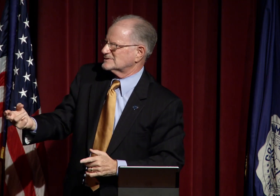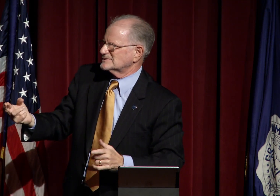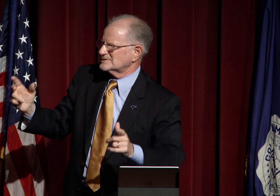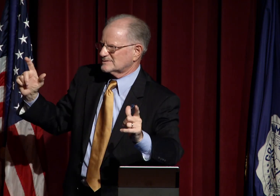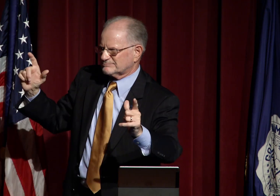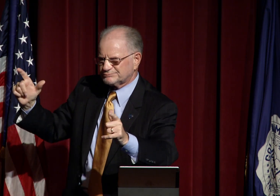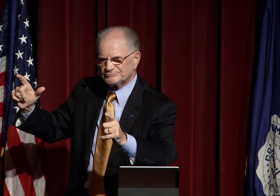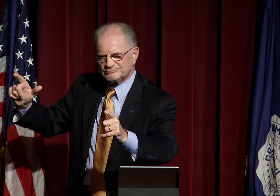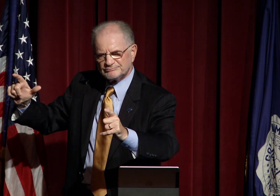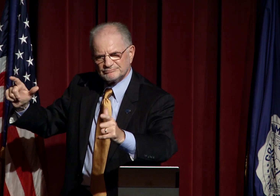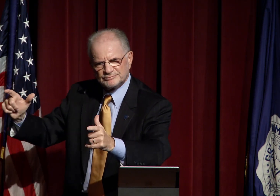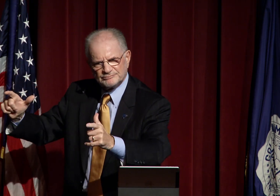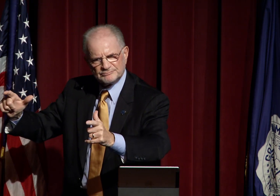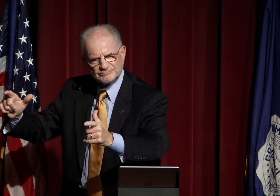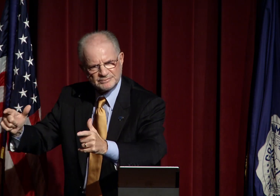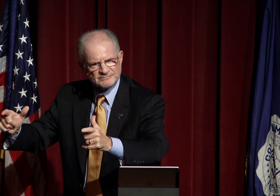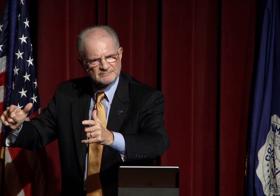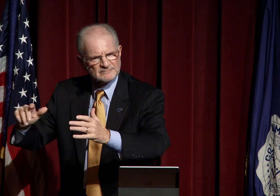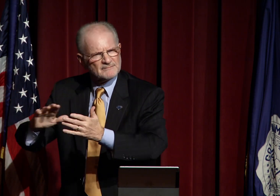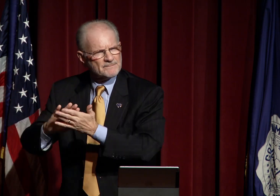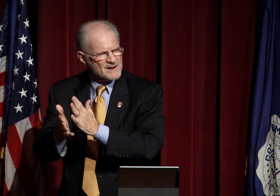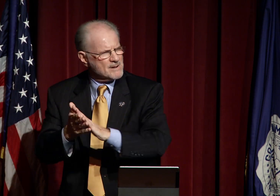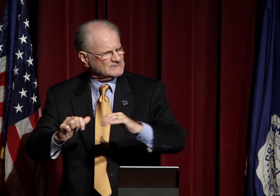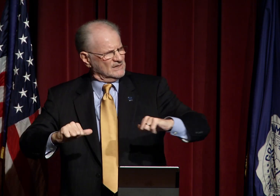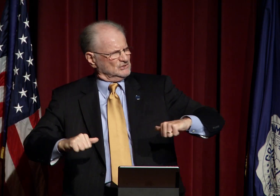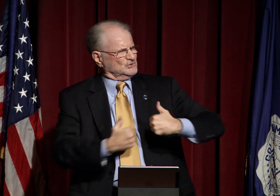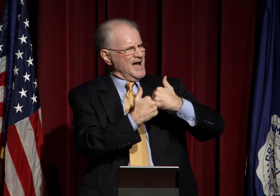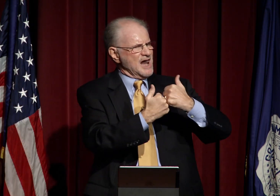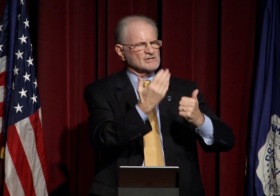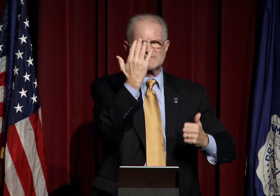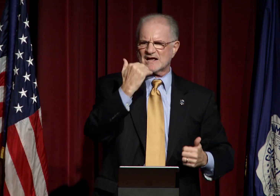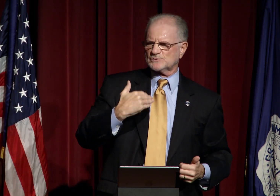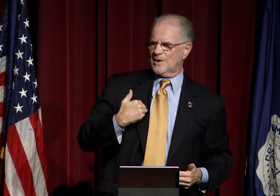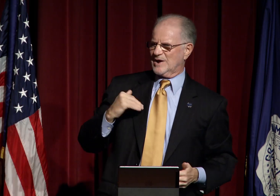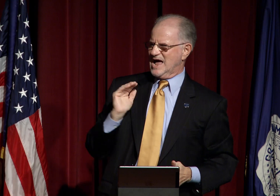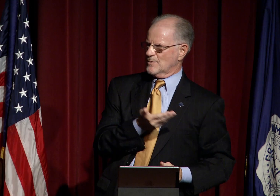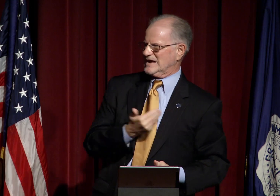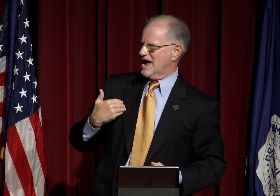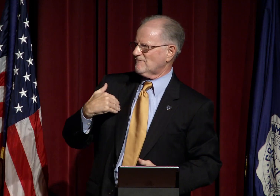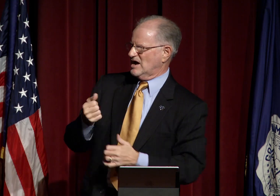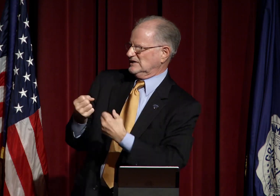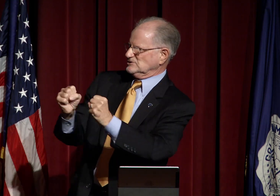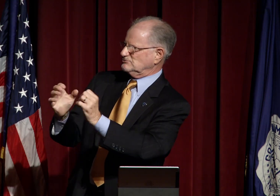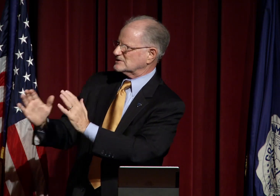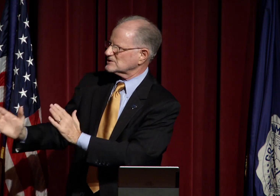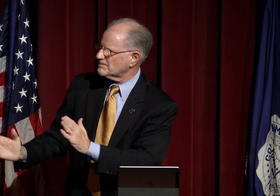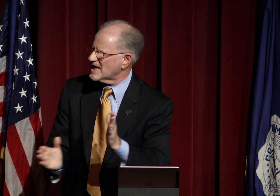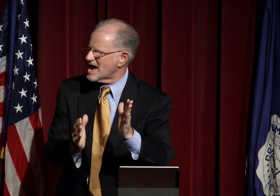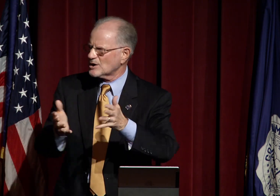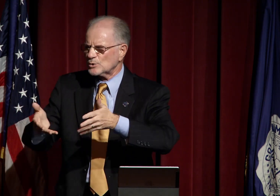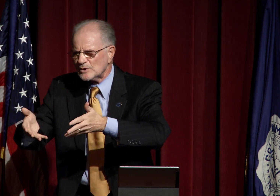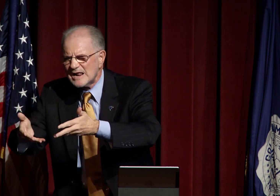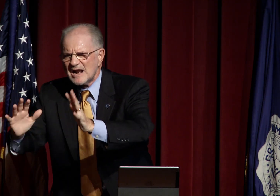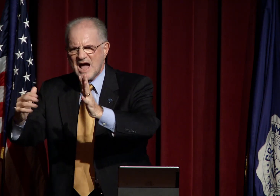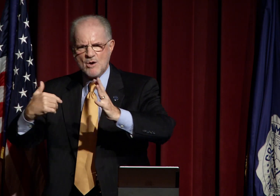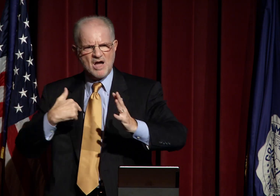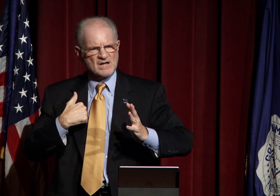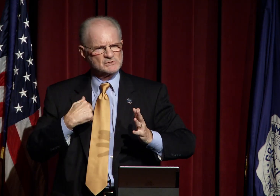grow. But resources are shrinking, increasing the challenges that we have.